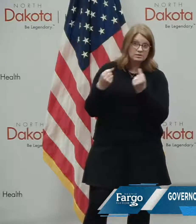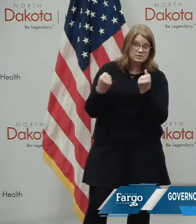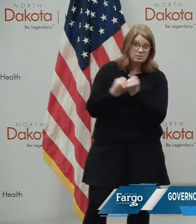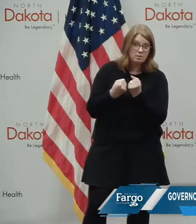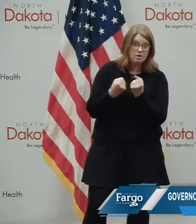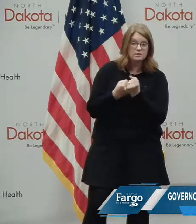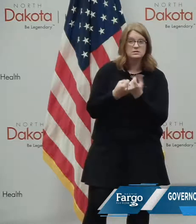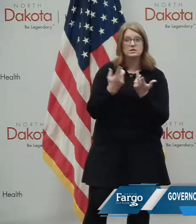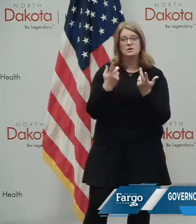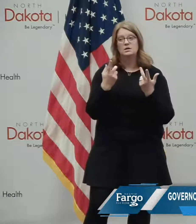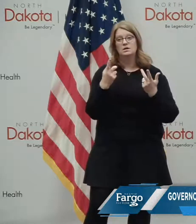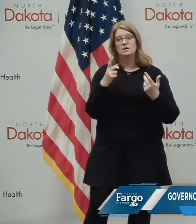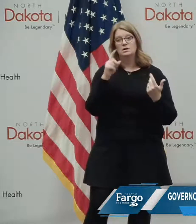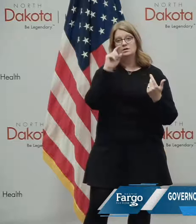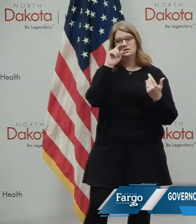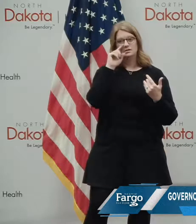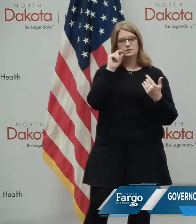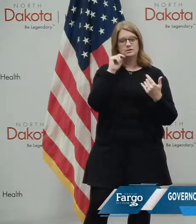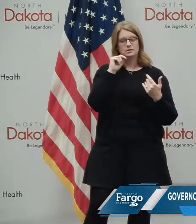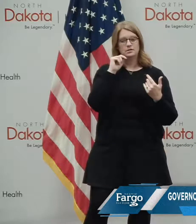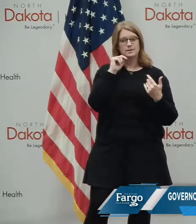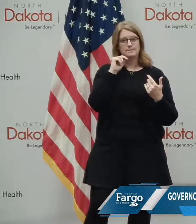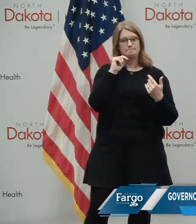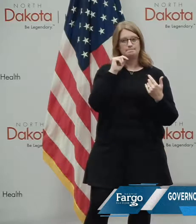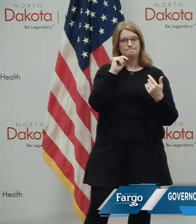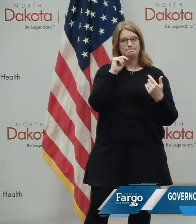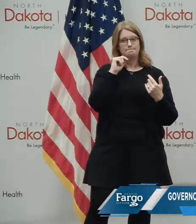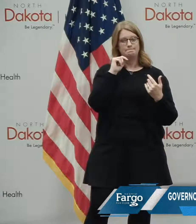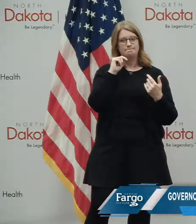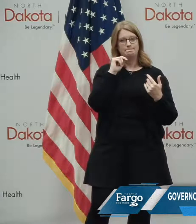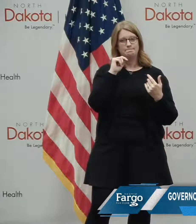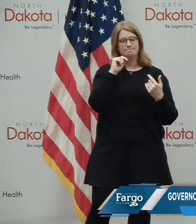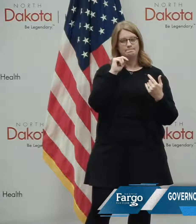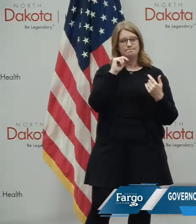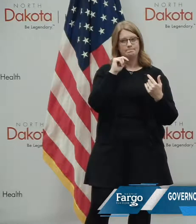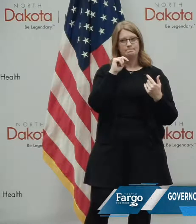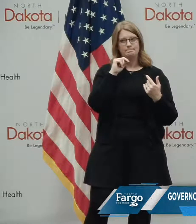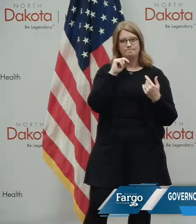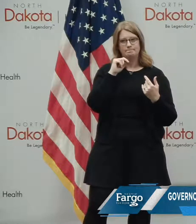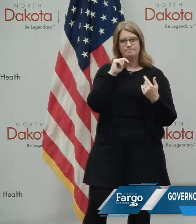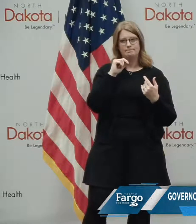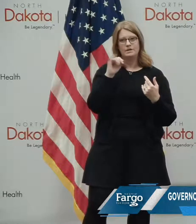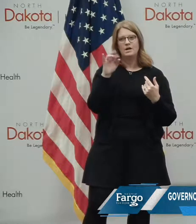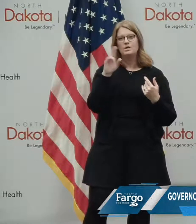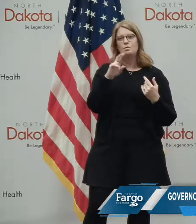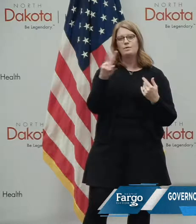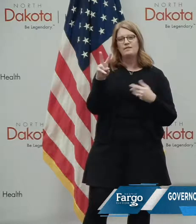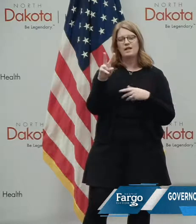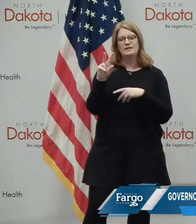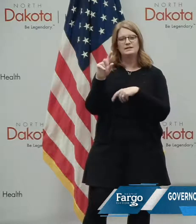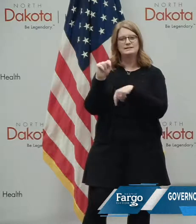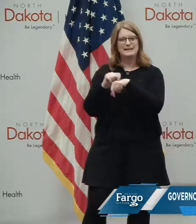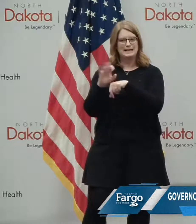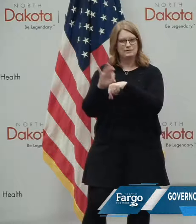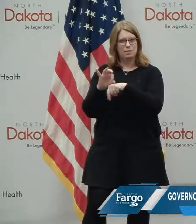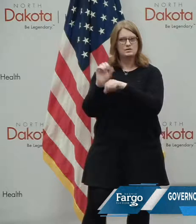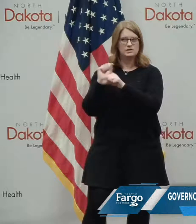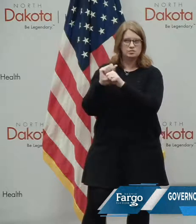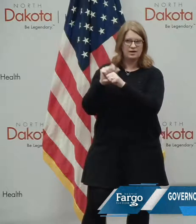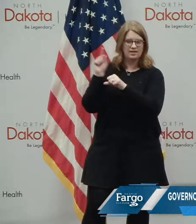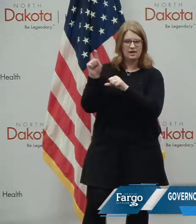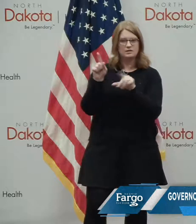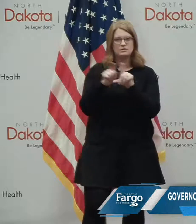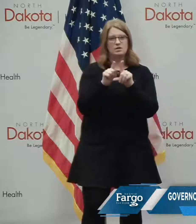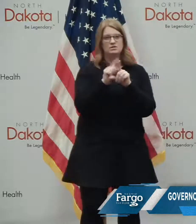He was working with us through the work on the Red River Valley Task Force, and he's working with us through the National